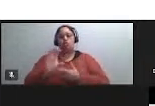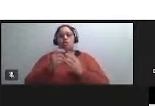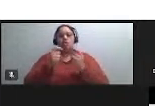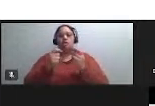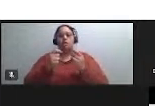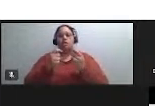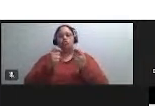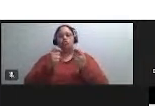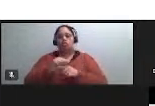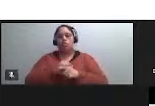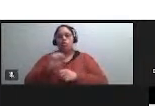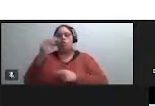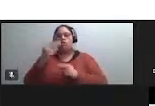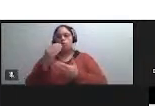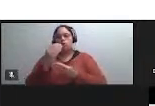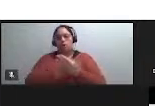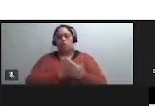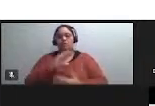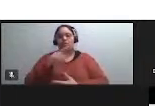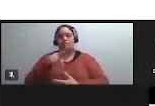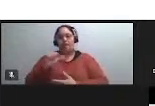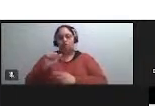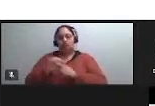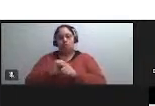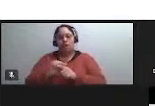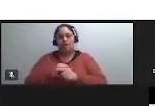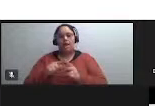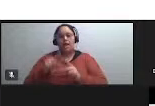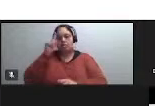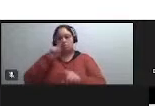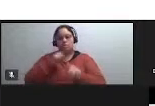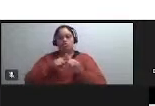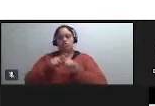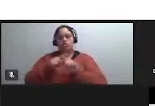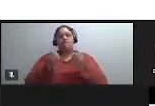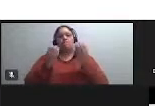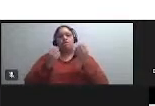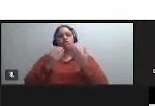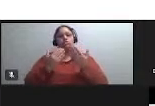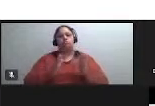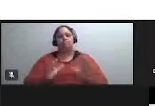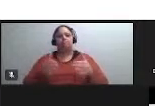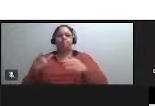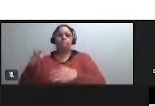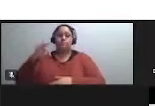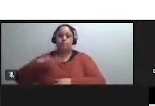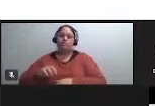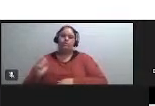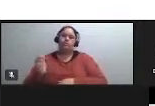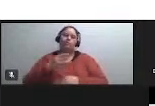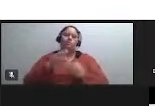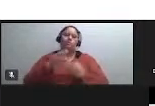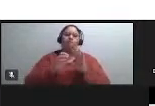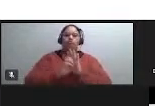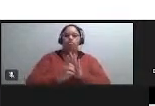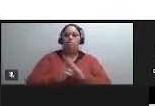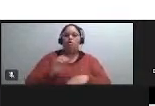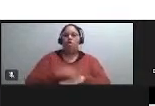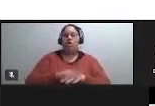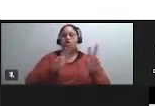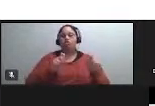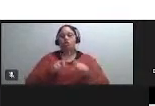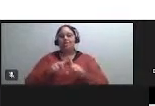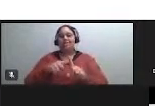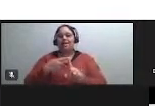short courses, CPA training, and then special information sessions that are beneficial to members, for example, on issues